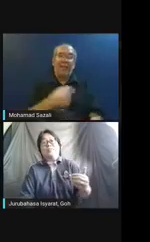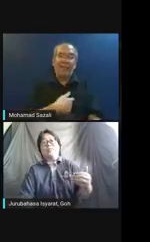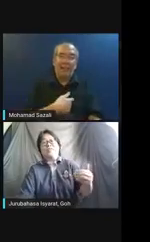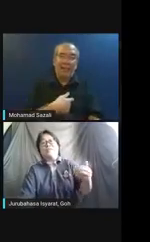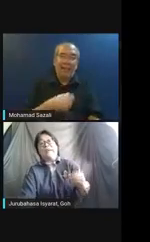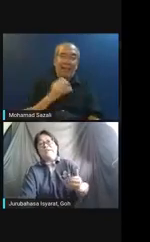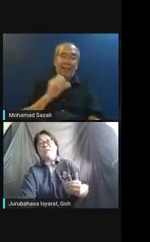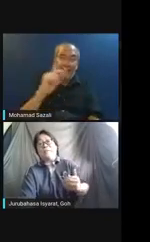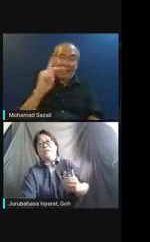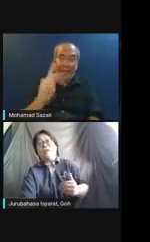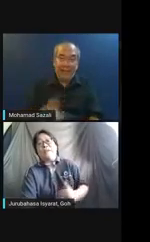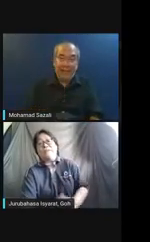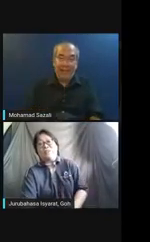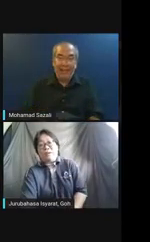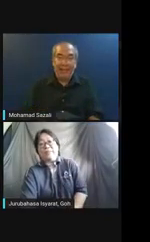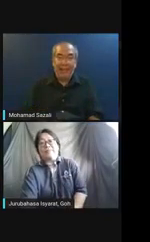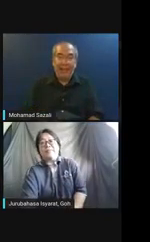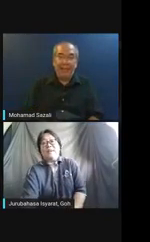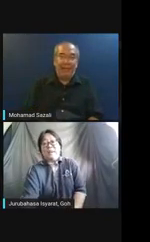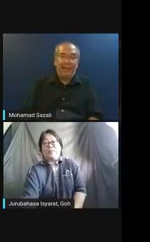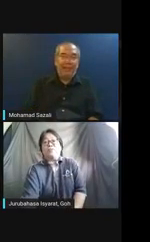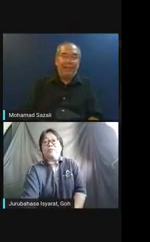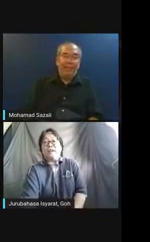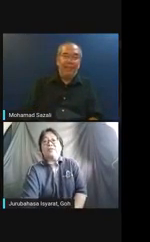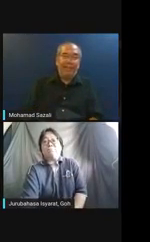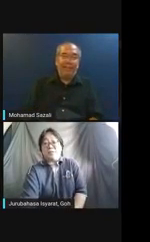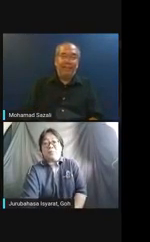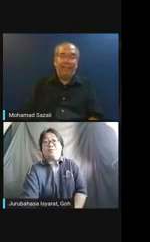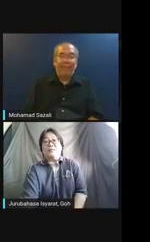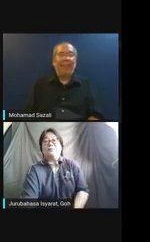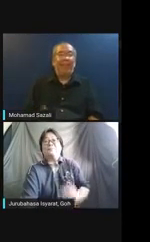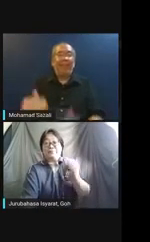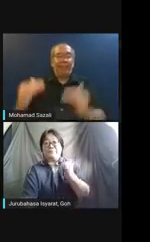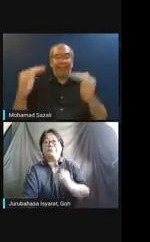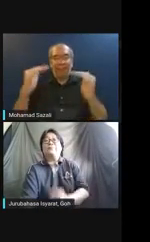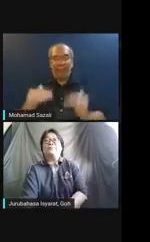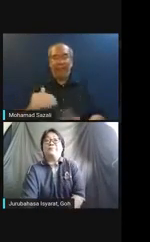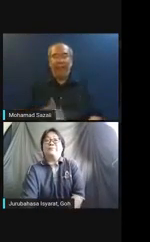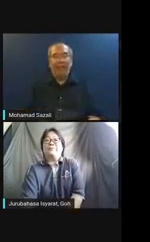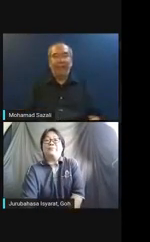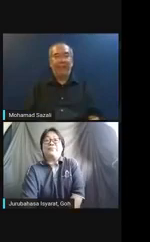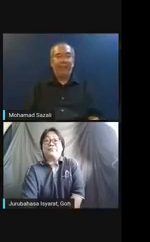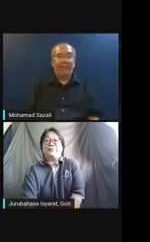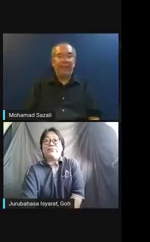So this right shall be all given to us as equal as possible.